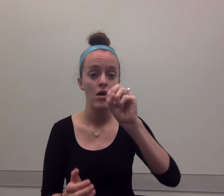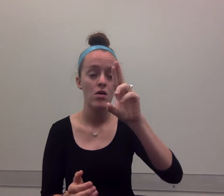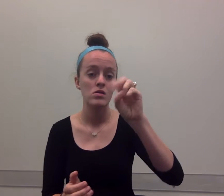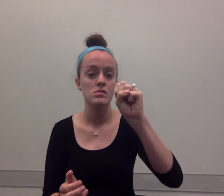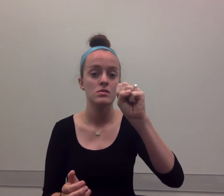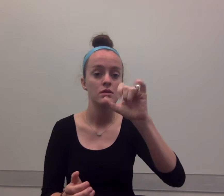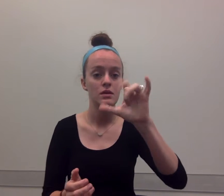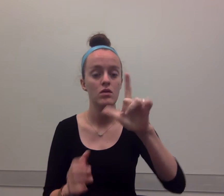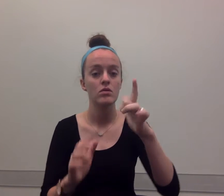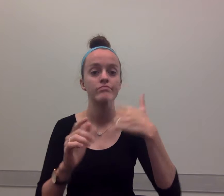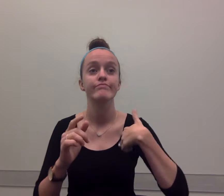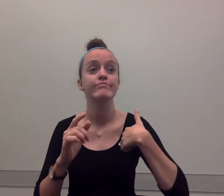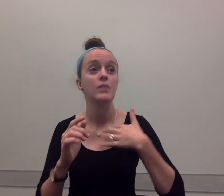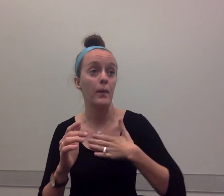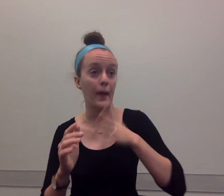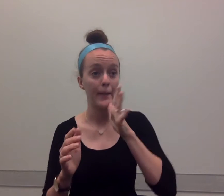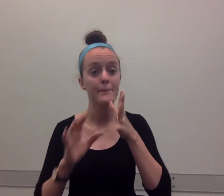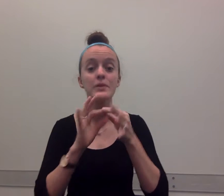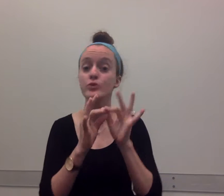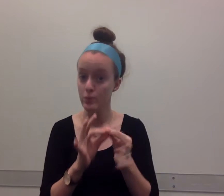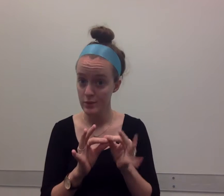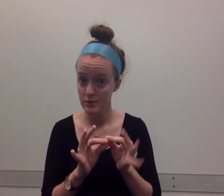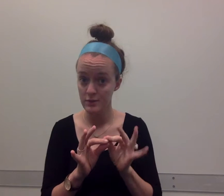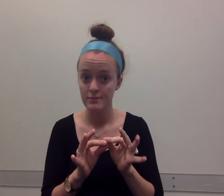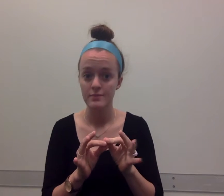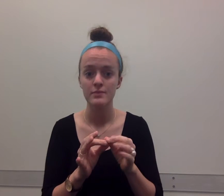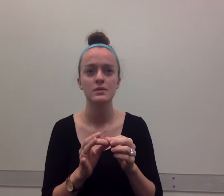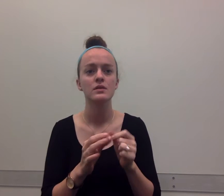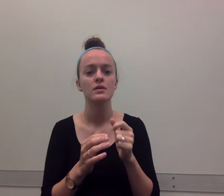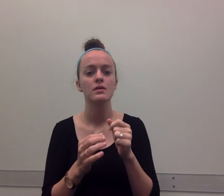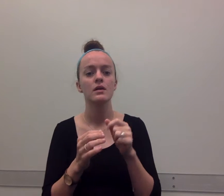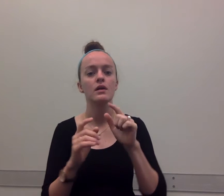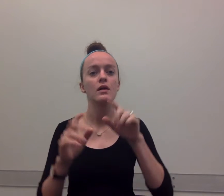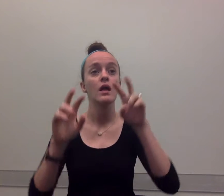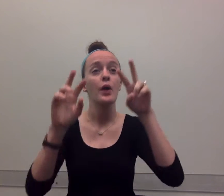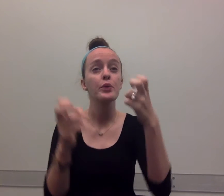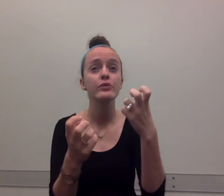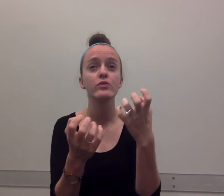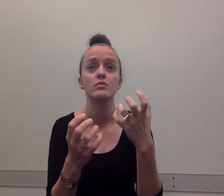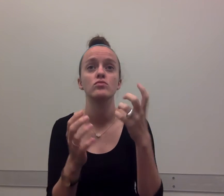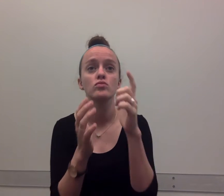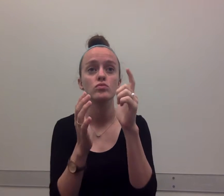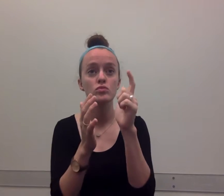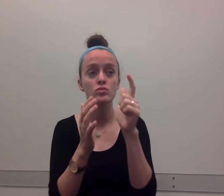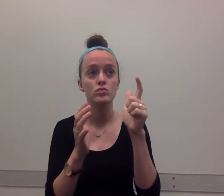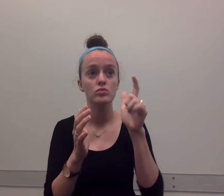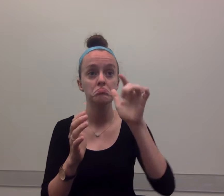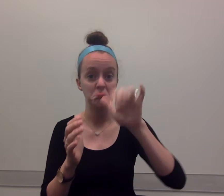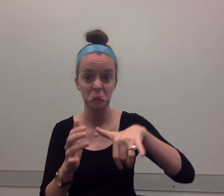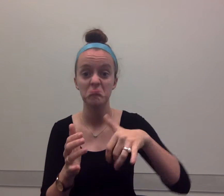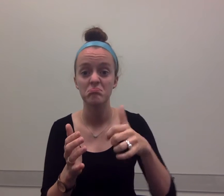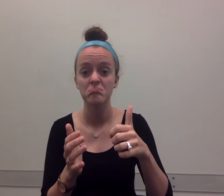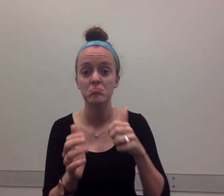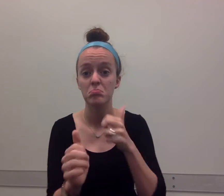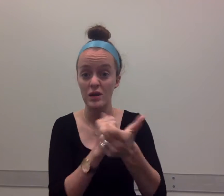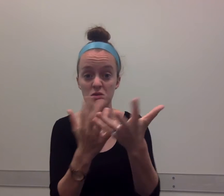attorneys. The issues they are putting forth, the ordinances, all have a legal application